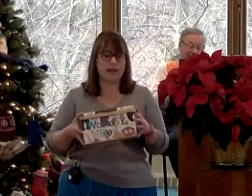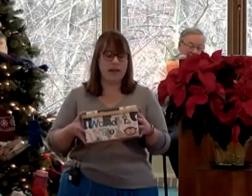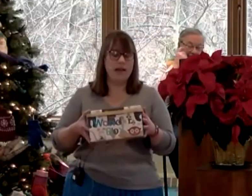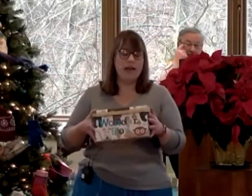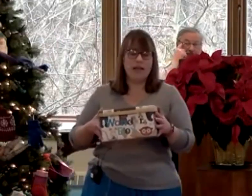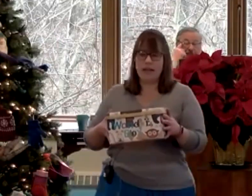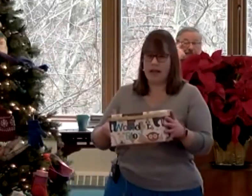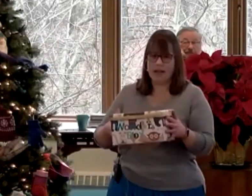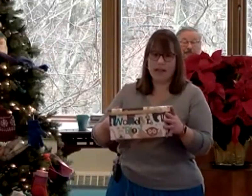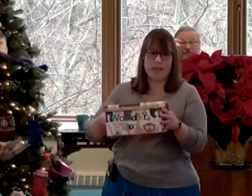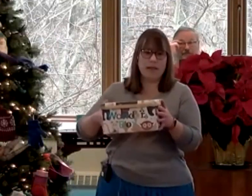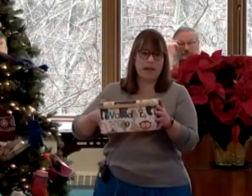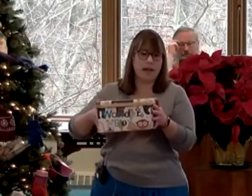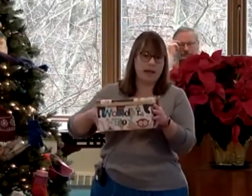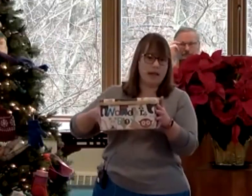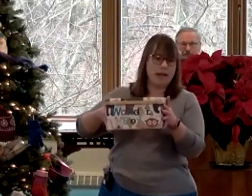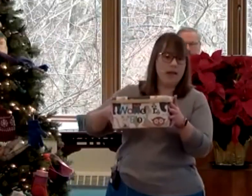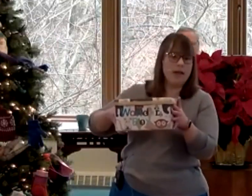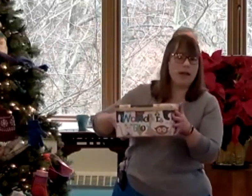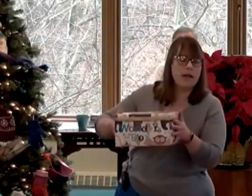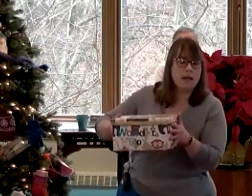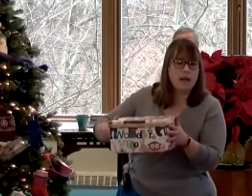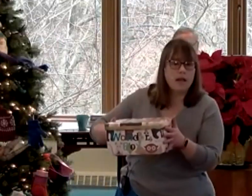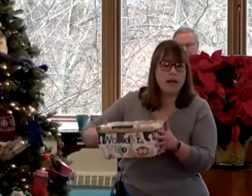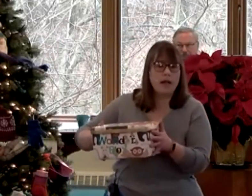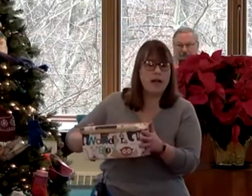it. Yes, Camilla.